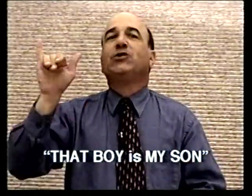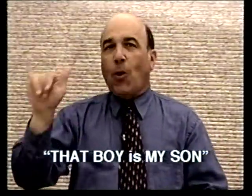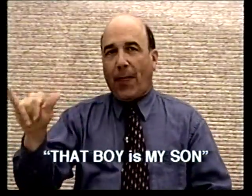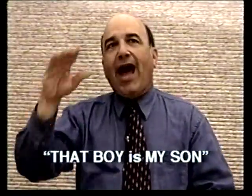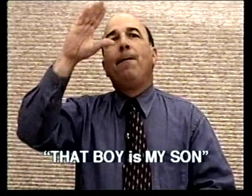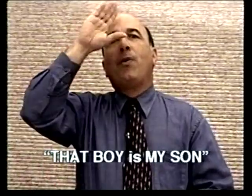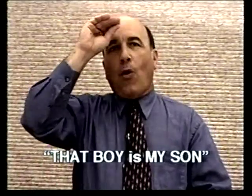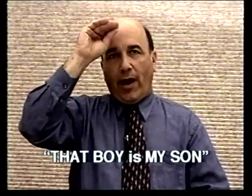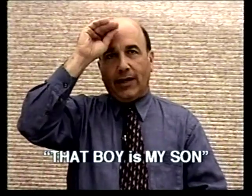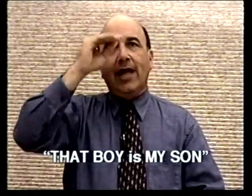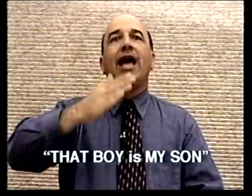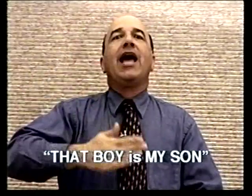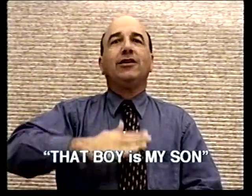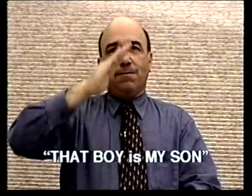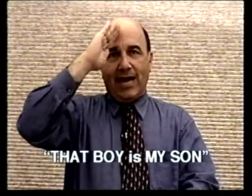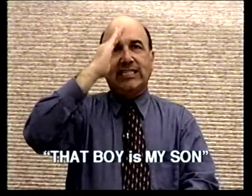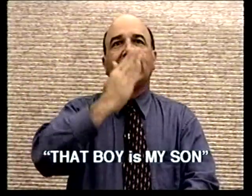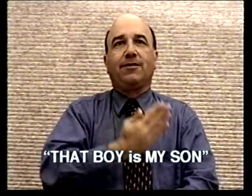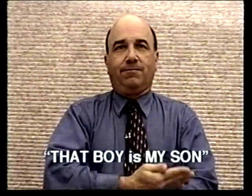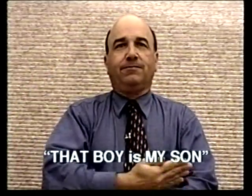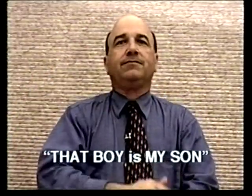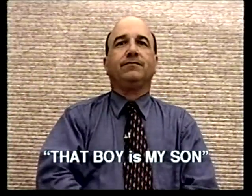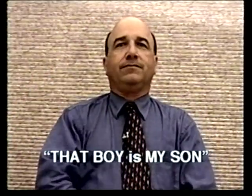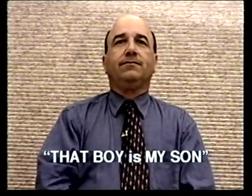So that boy is my son.